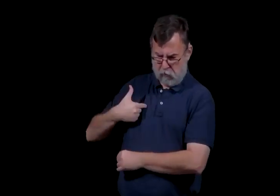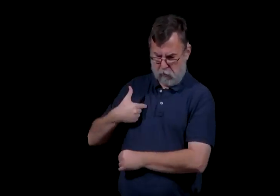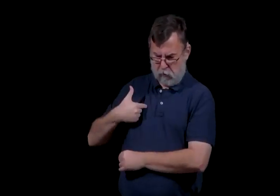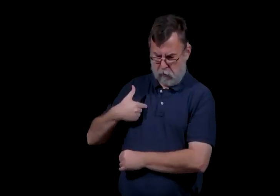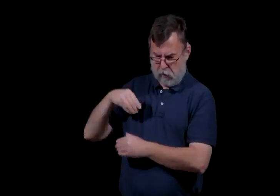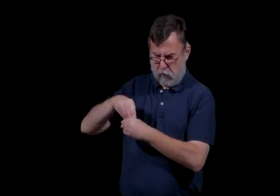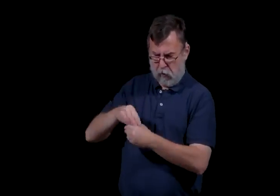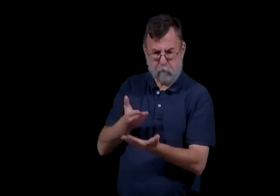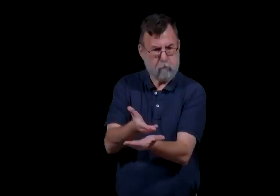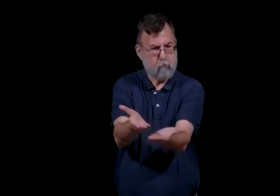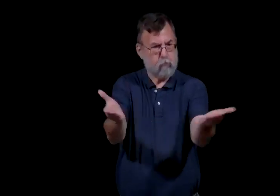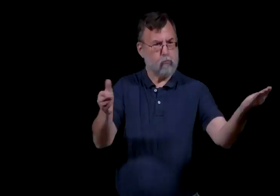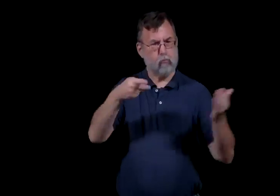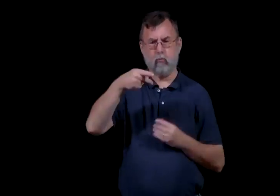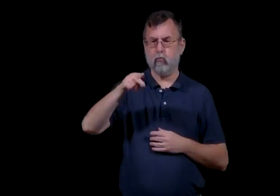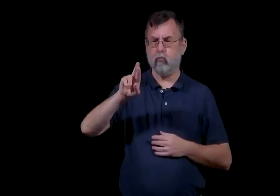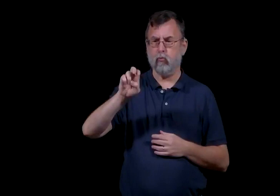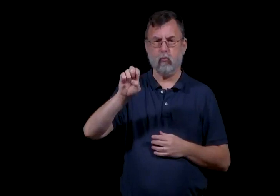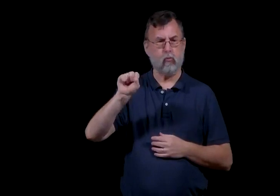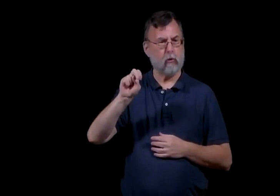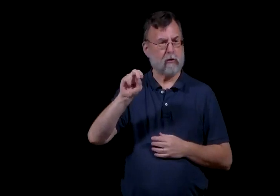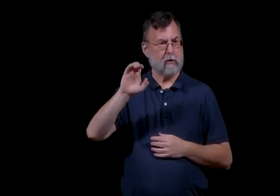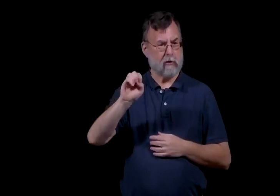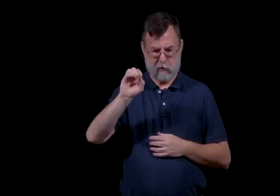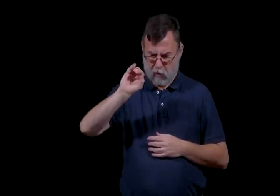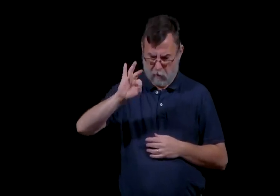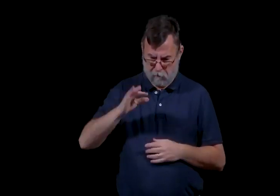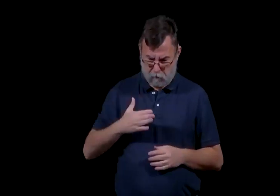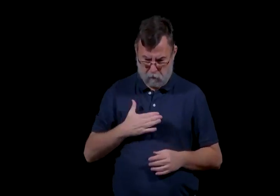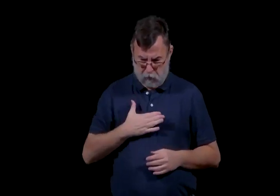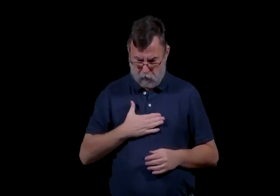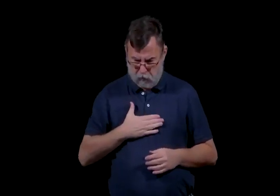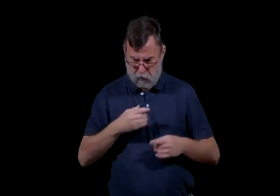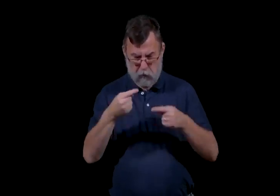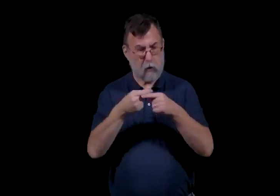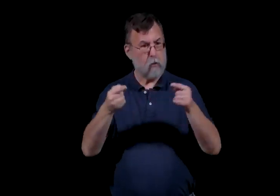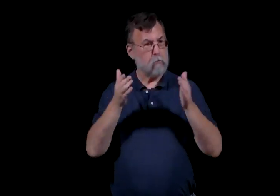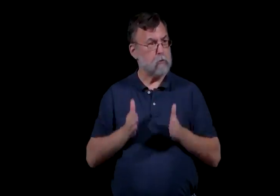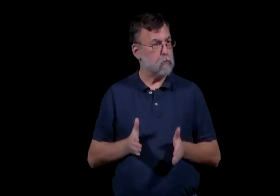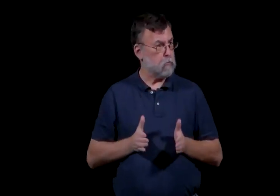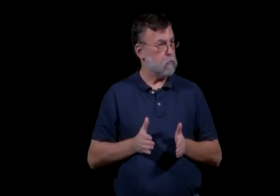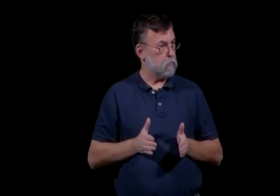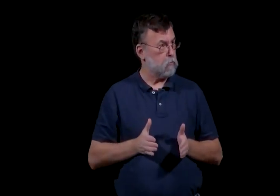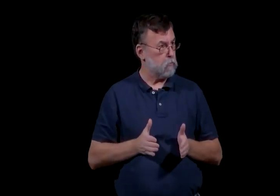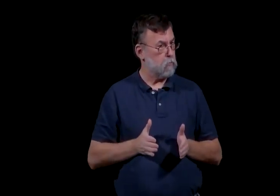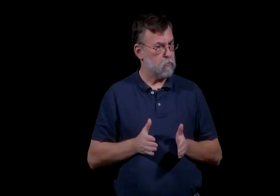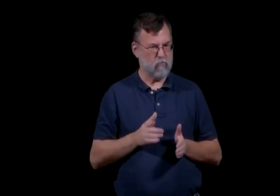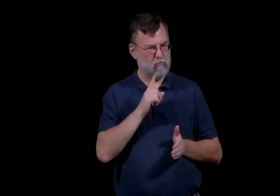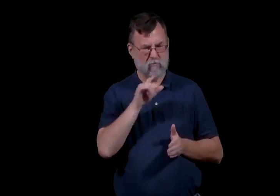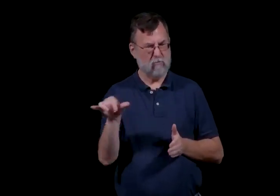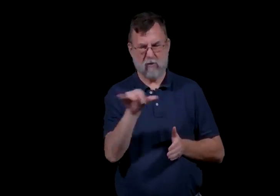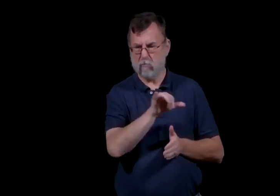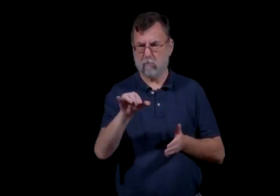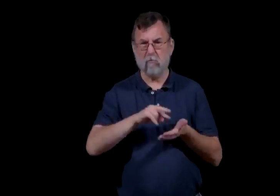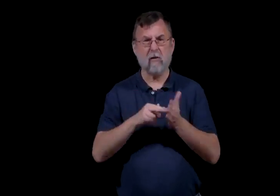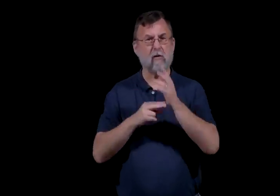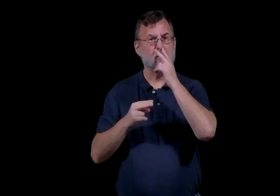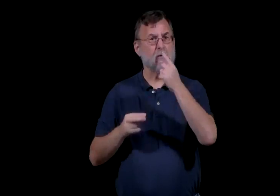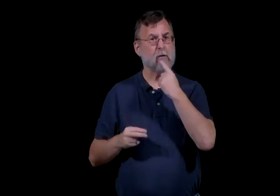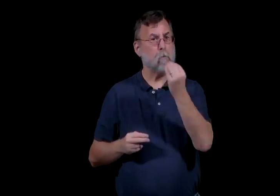before me in the presence of my enemies. And again, it means